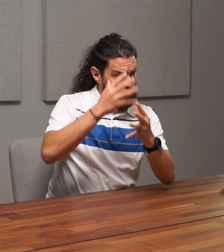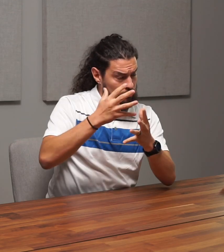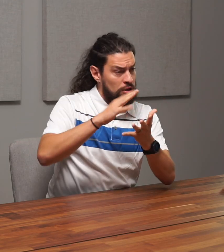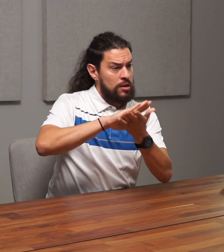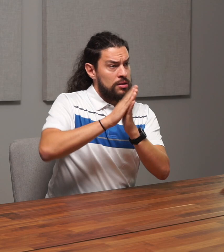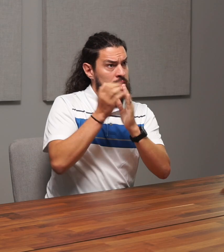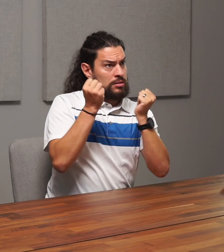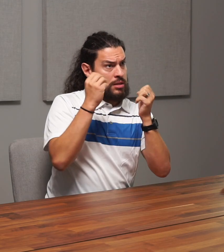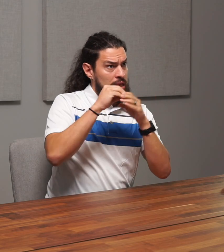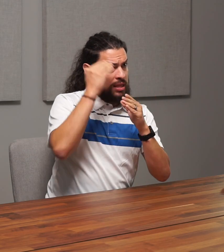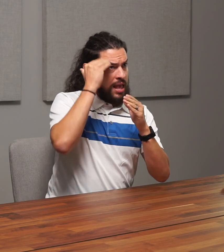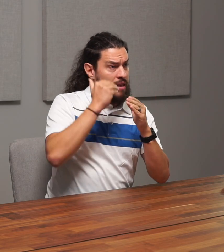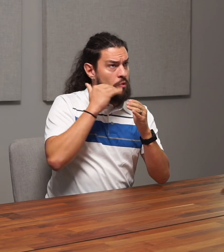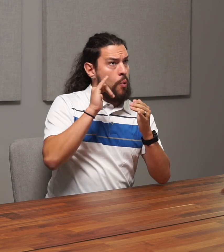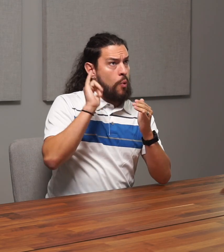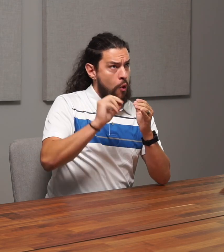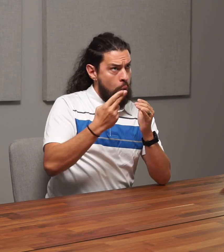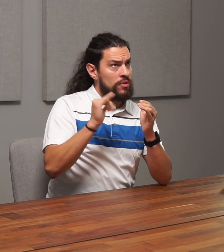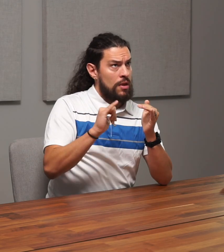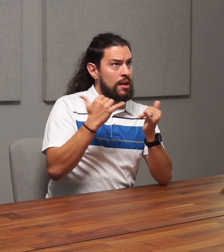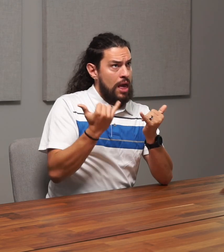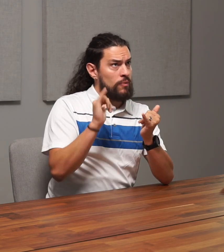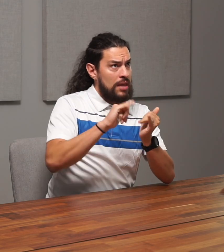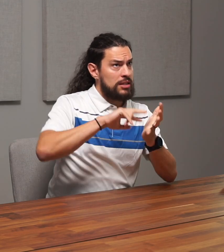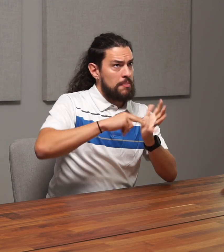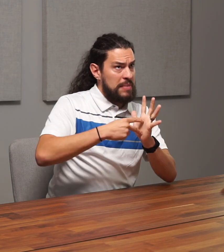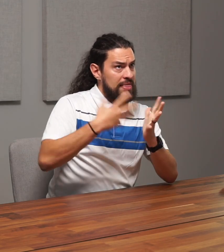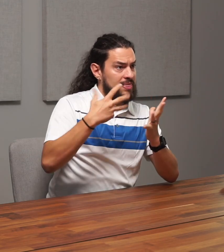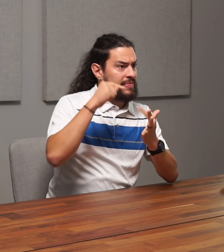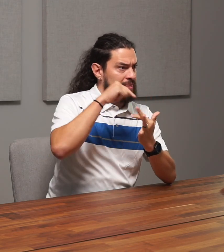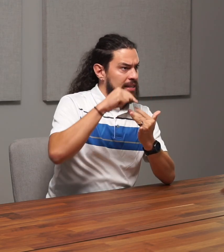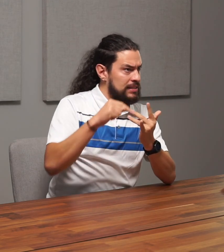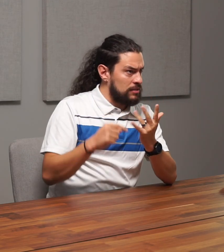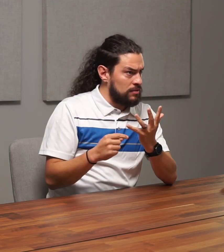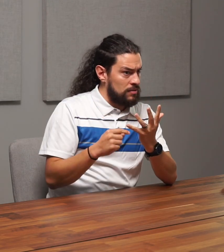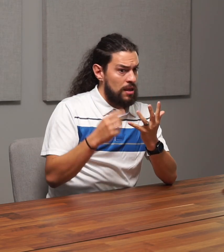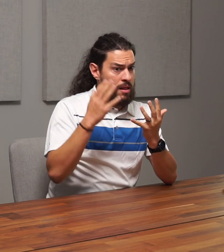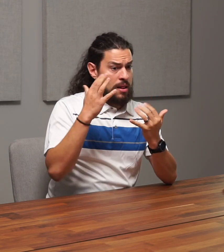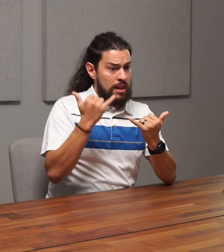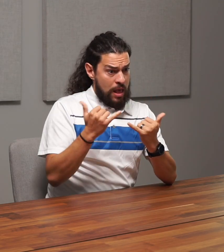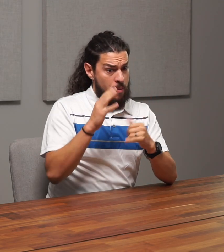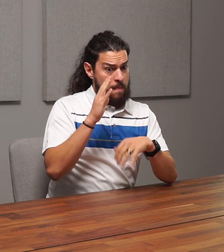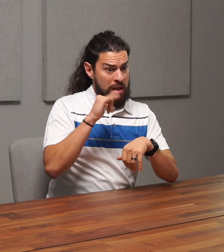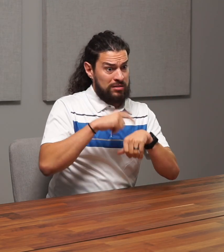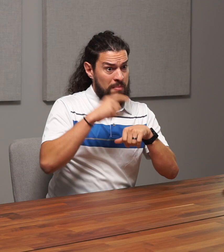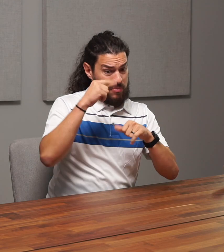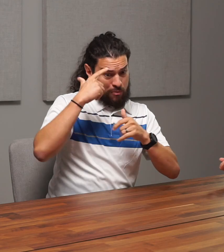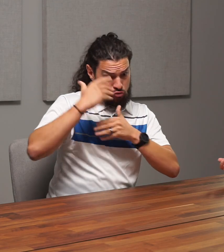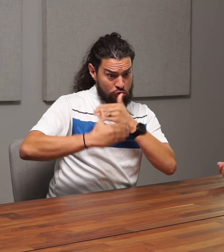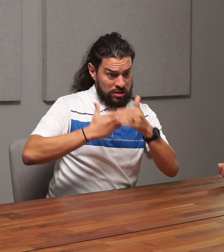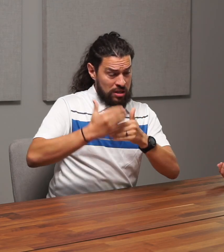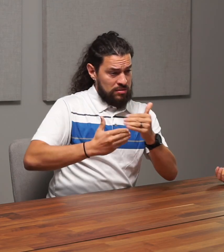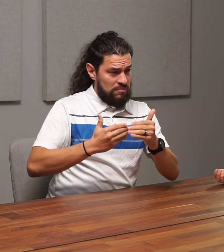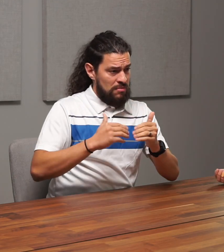understand english as an information they have to now translate in their head okay this is what they're saying but this is really what they mean